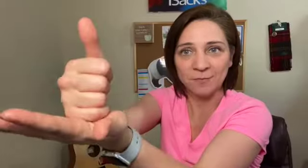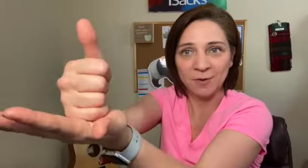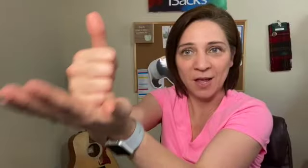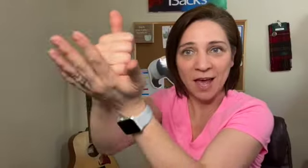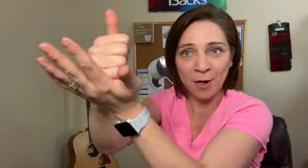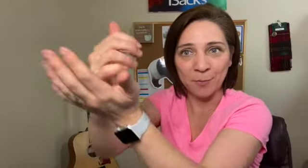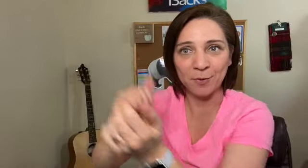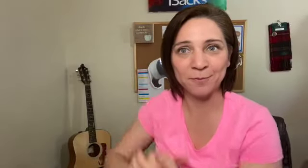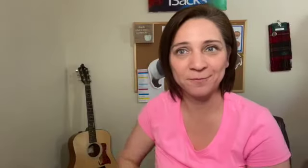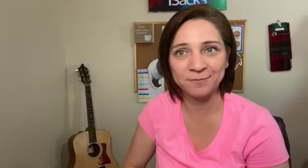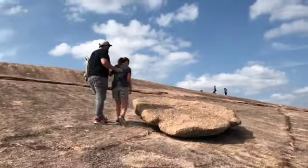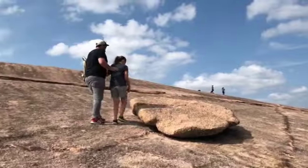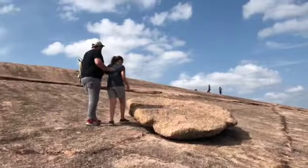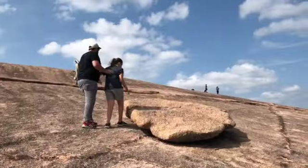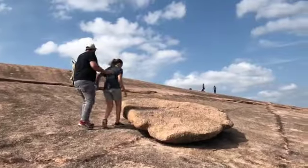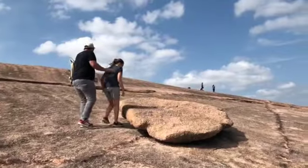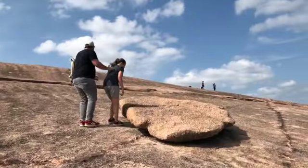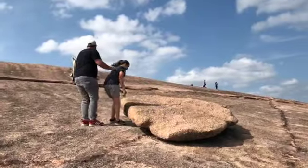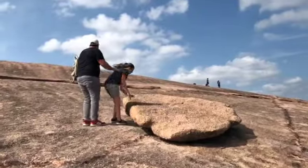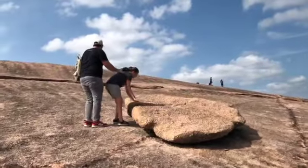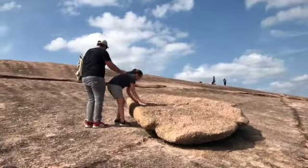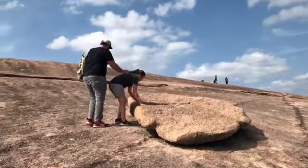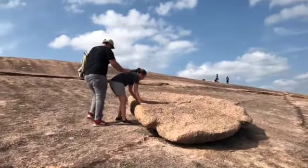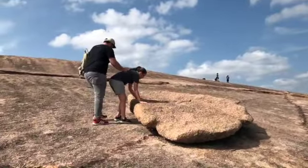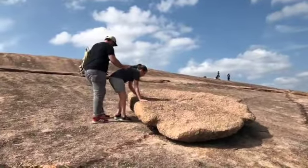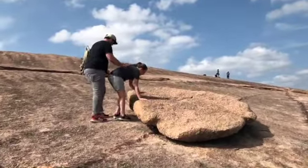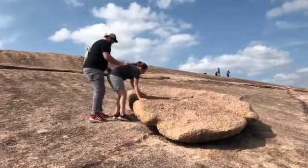Help. He helps her hike the mountain.